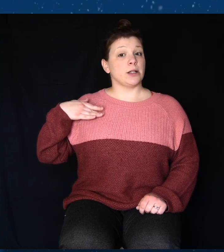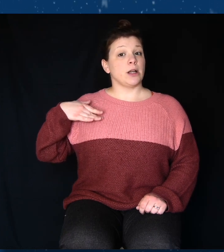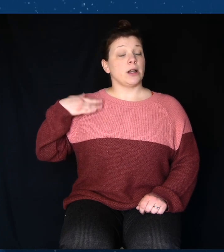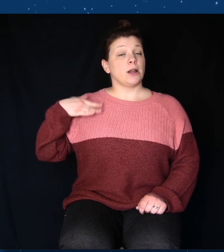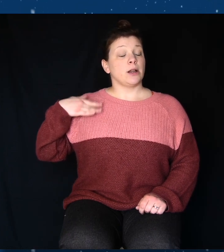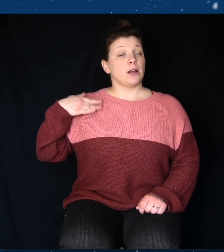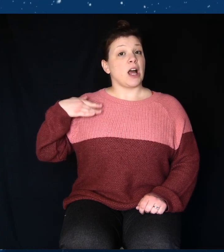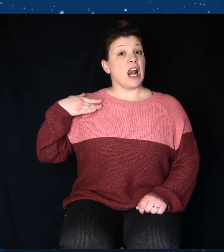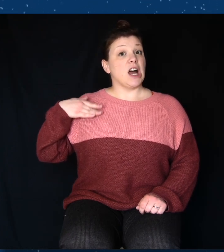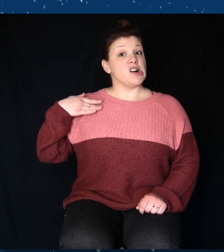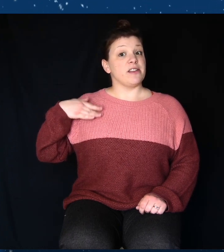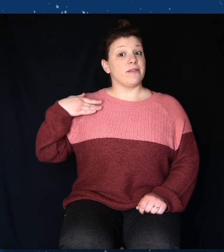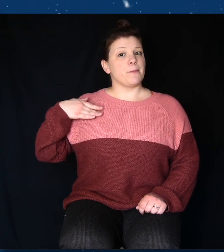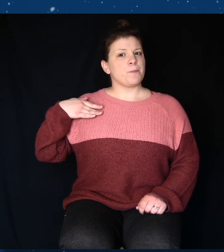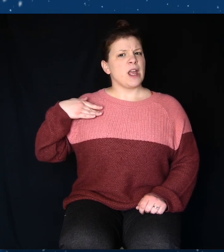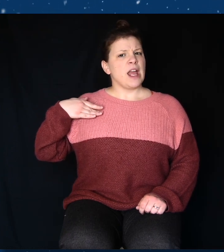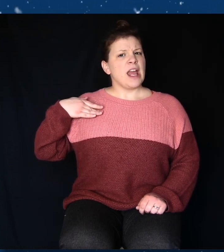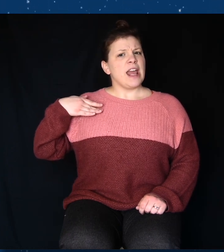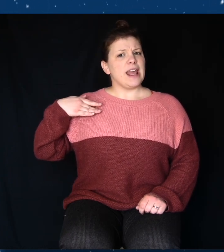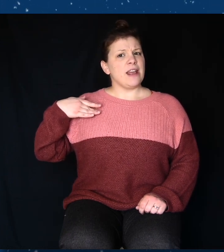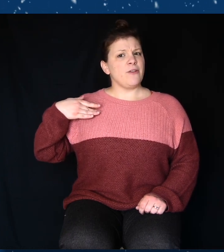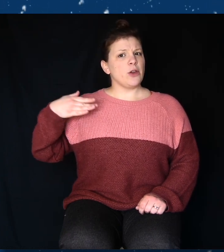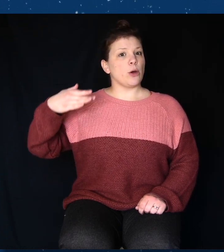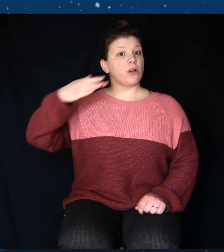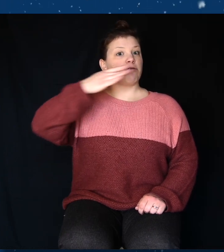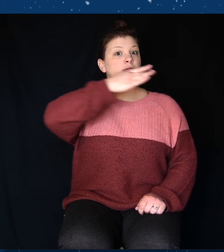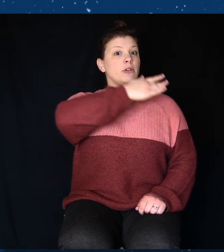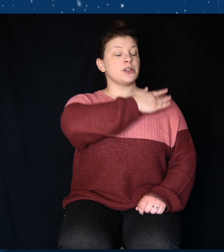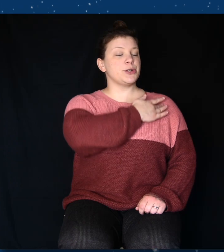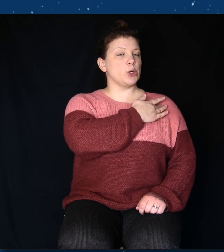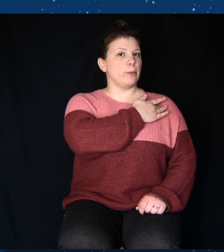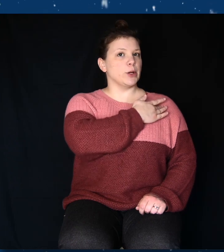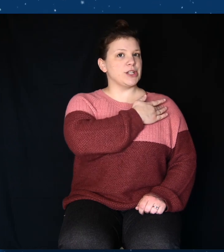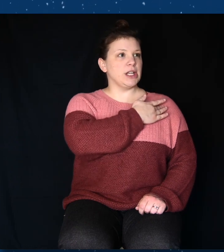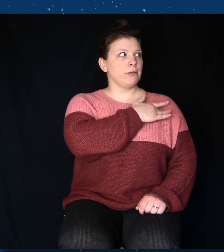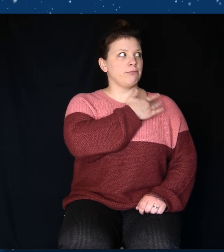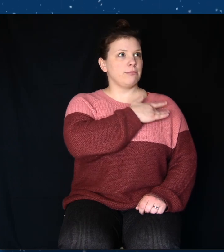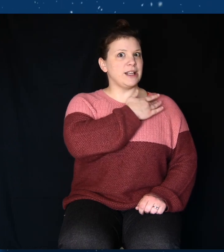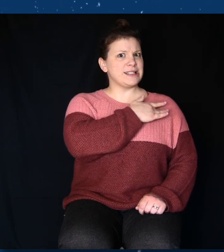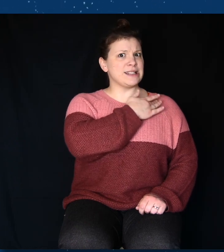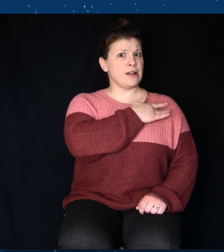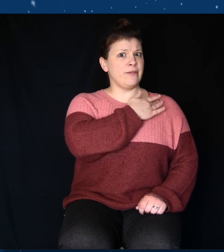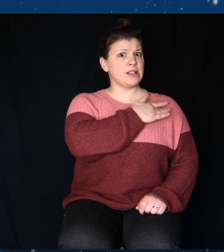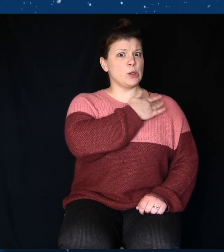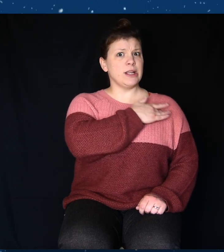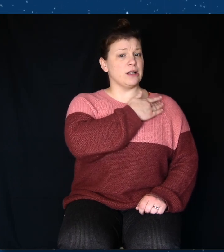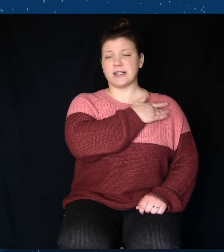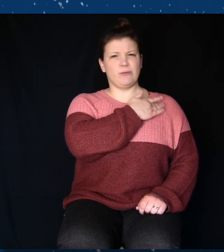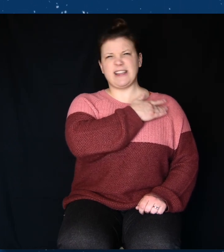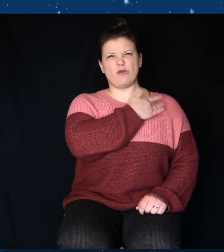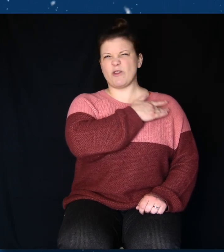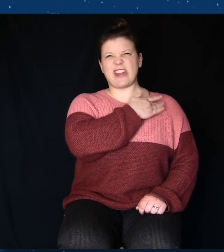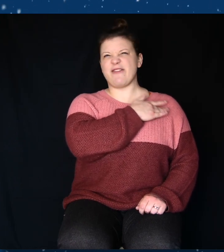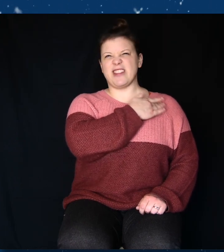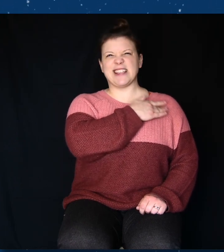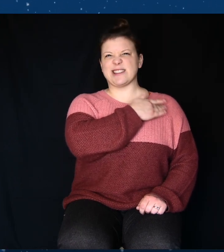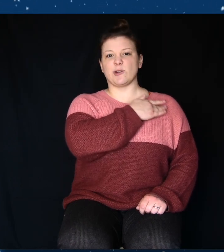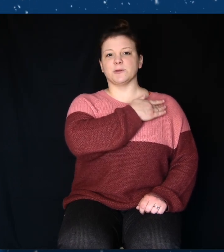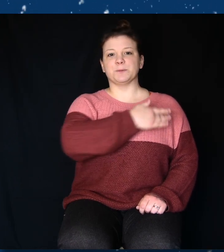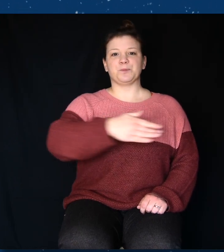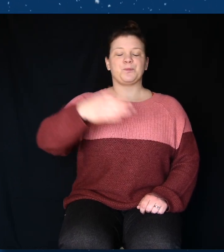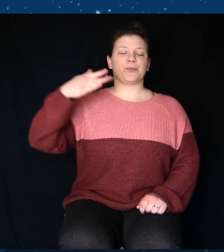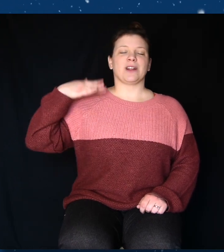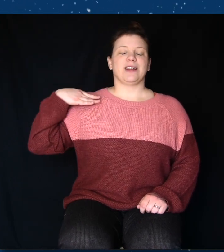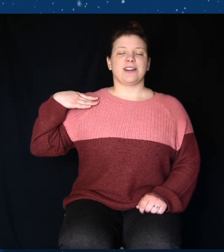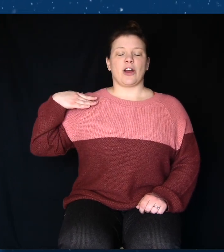side. Alive. If you go across your body, it's the sign for toilet, and we don't want that for this